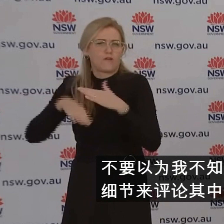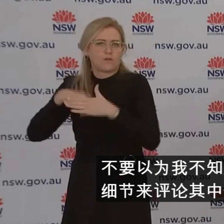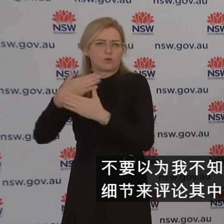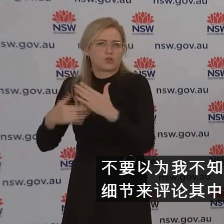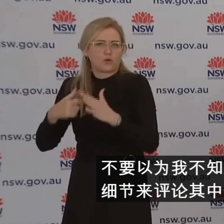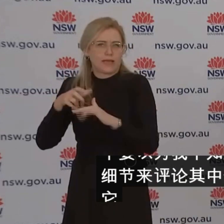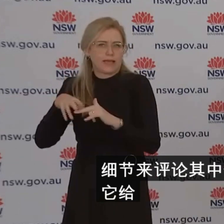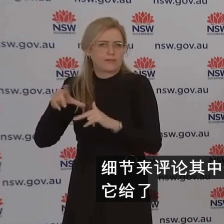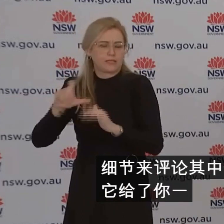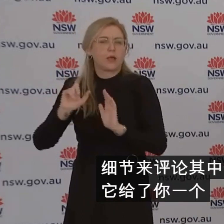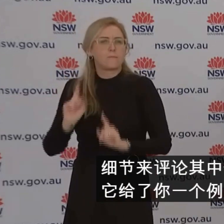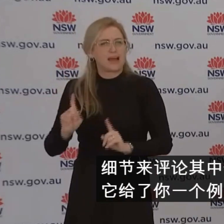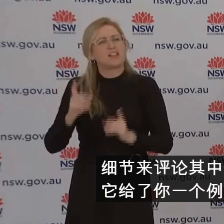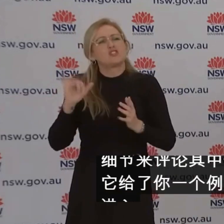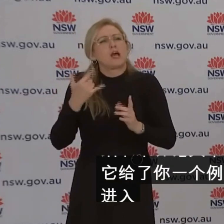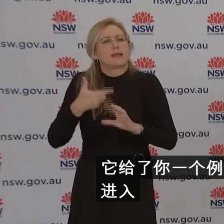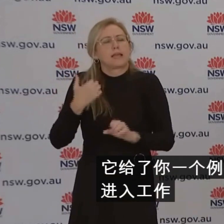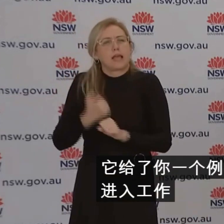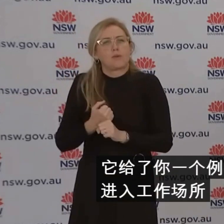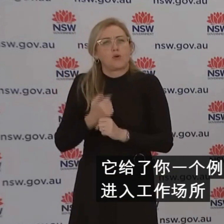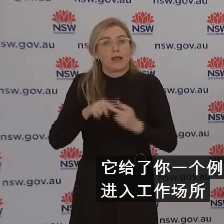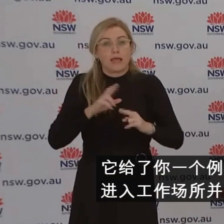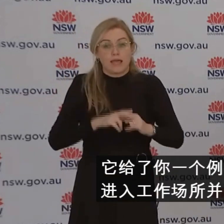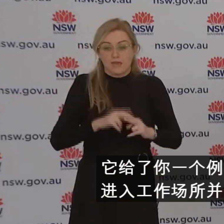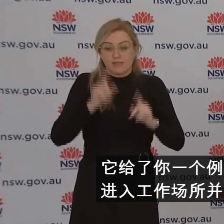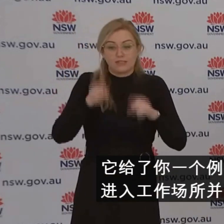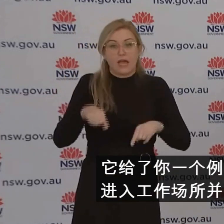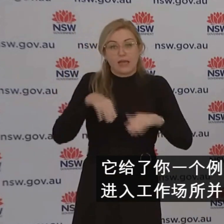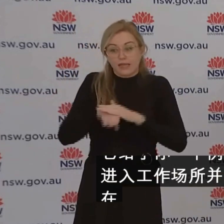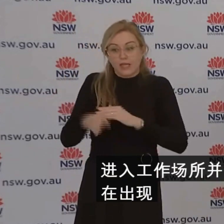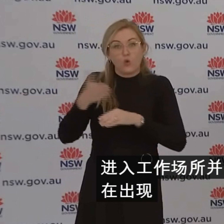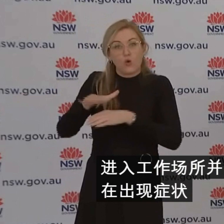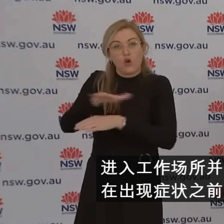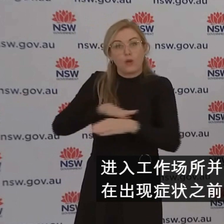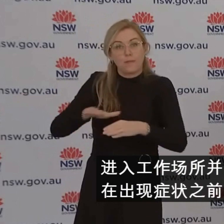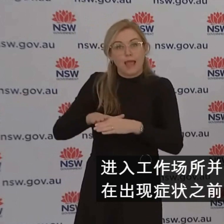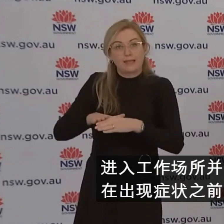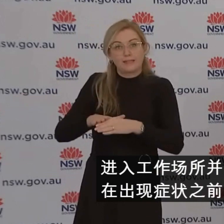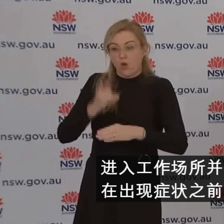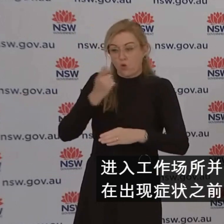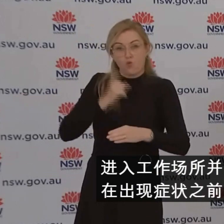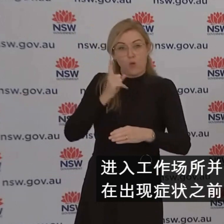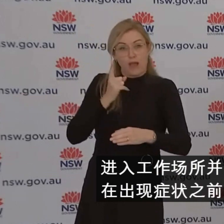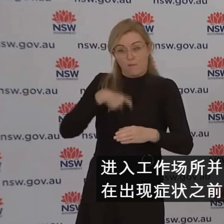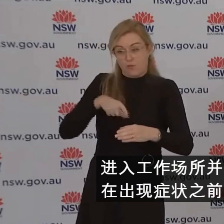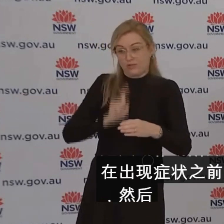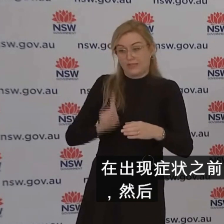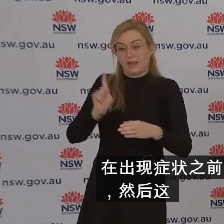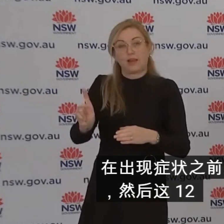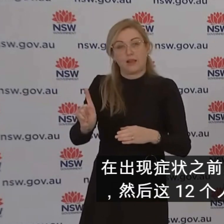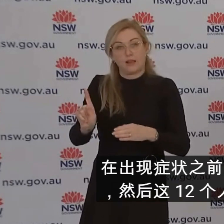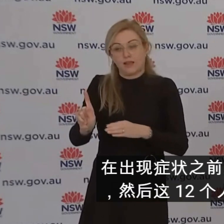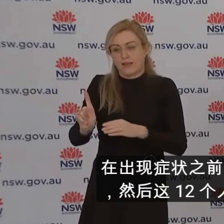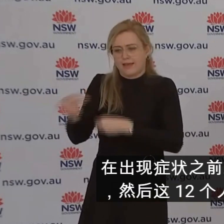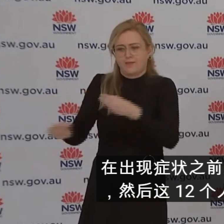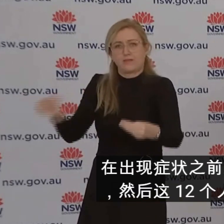about any of that, but it gives you an example that once it gets into a workplace, and remember you are infectious before you have symptoms, and then